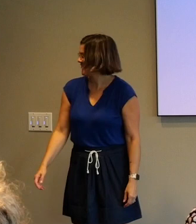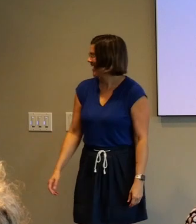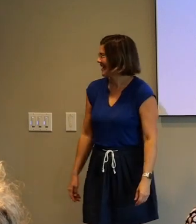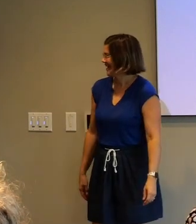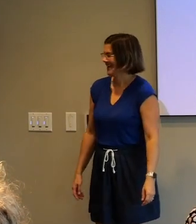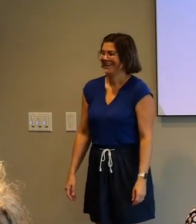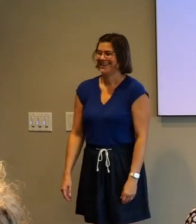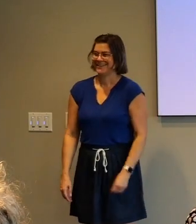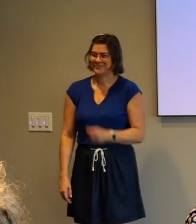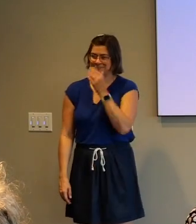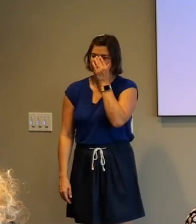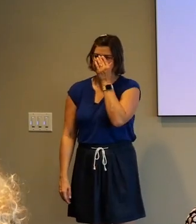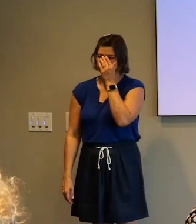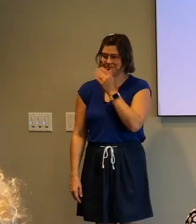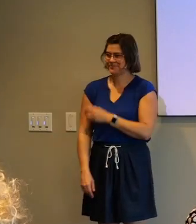Oh, it's a lock. Hi. No, come on in.